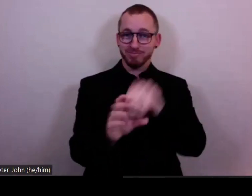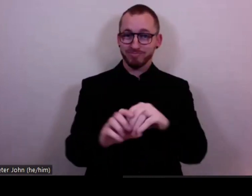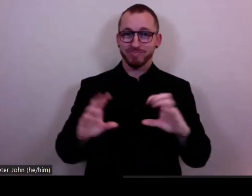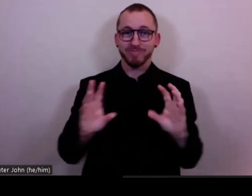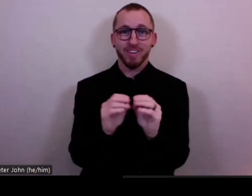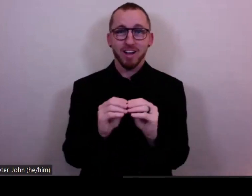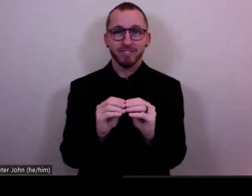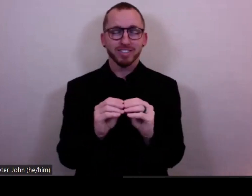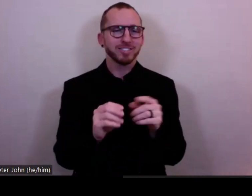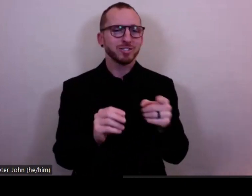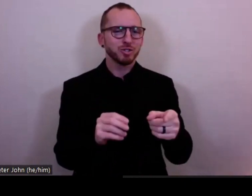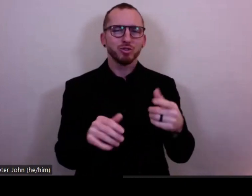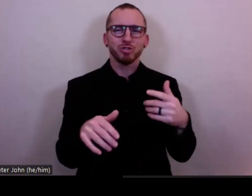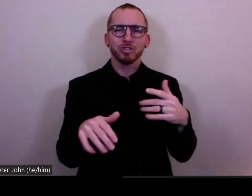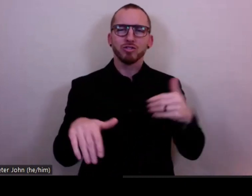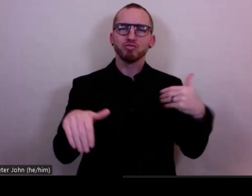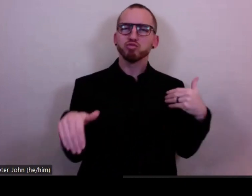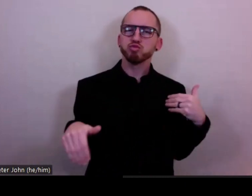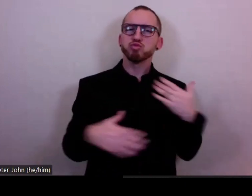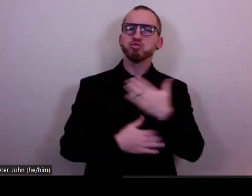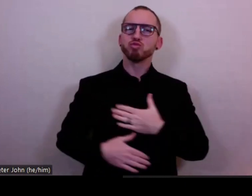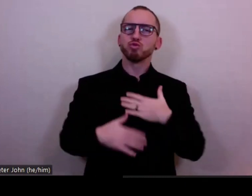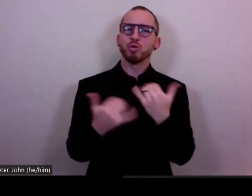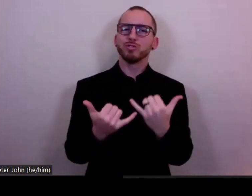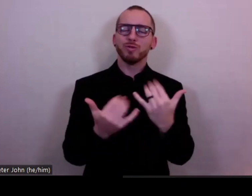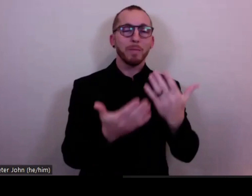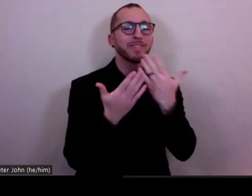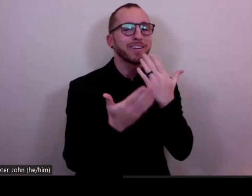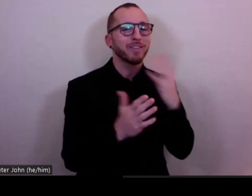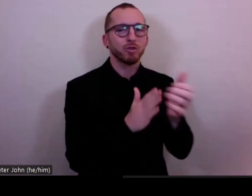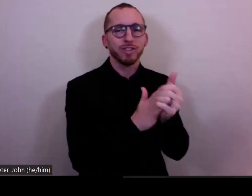day. So, but thank you for your leadership.